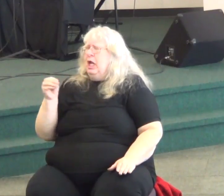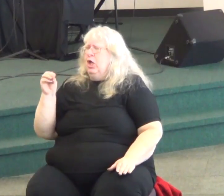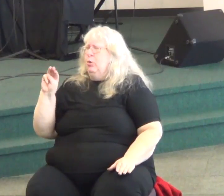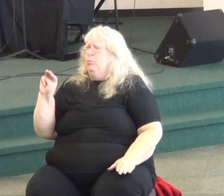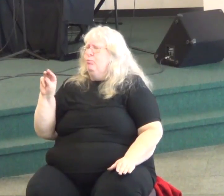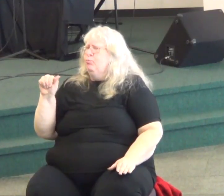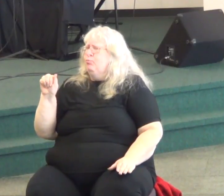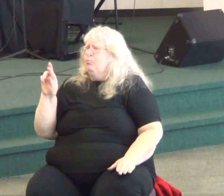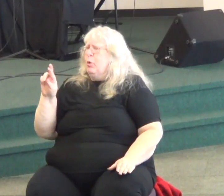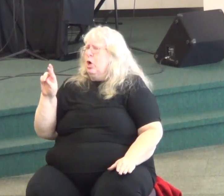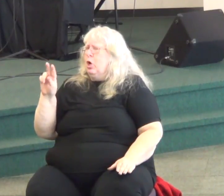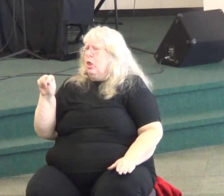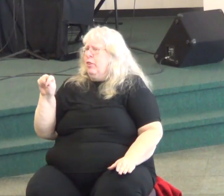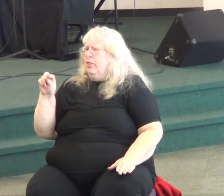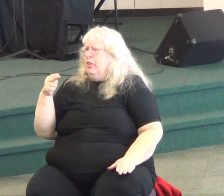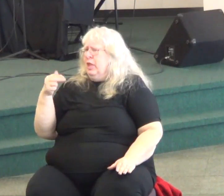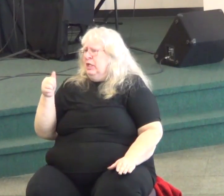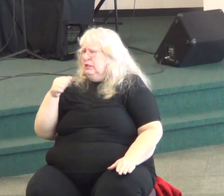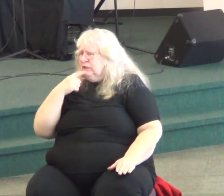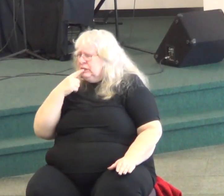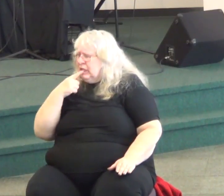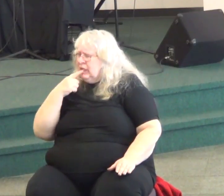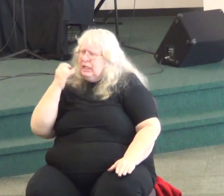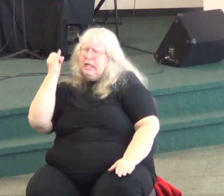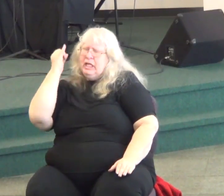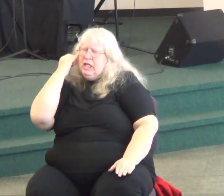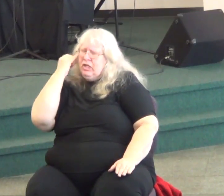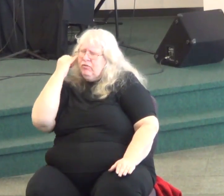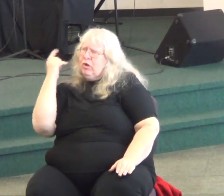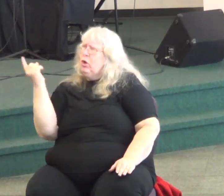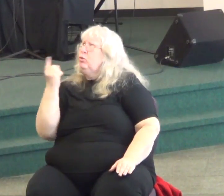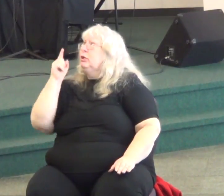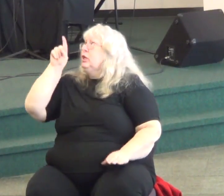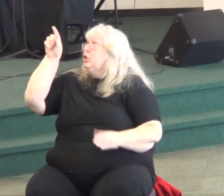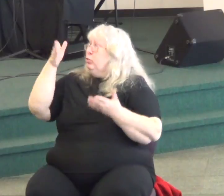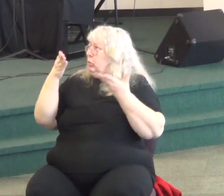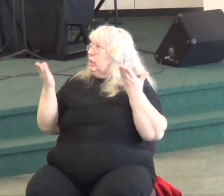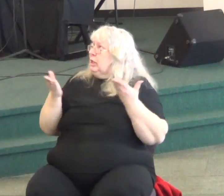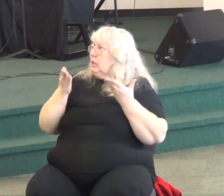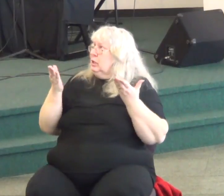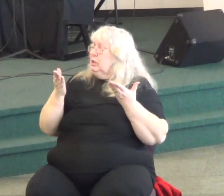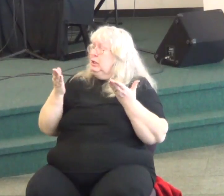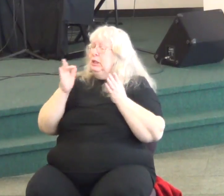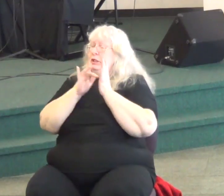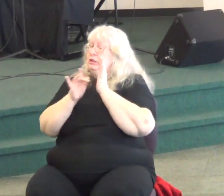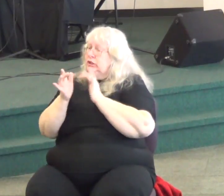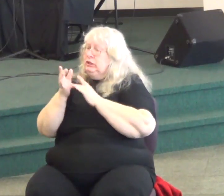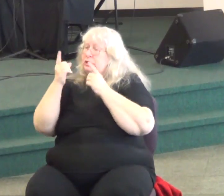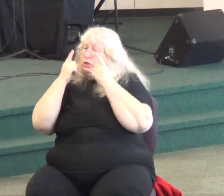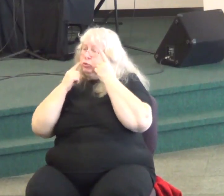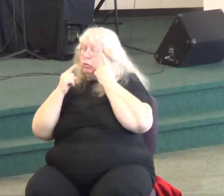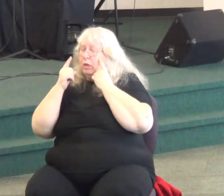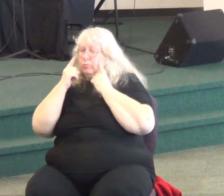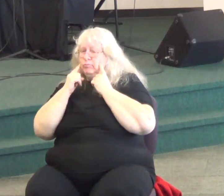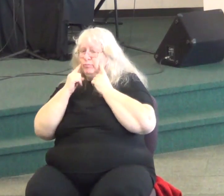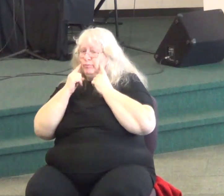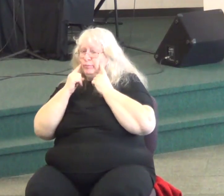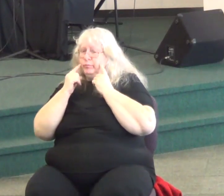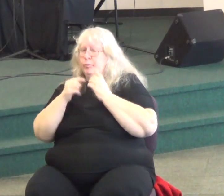here. And Jesus wept. Remember that? It says he wept. You know, I was thinking and praying about that, and